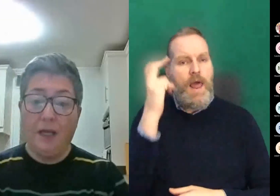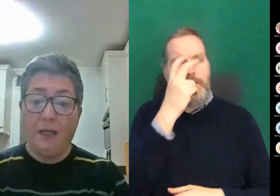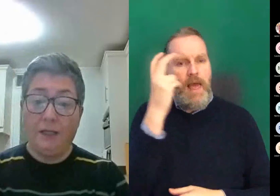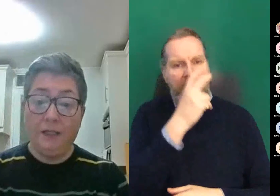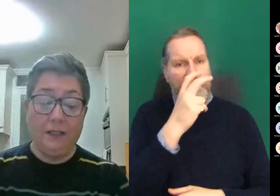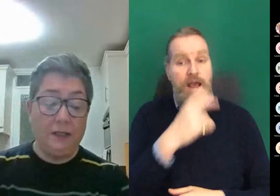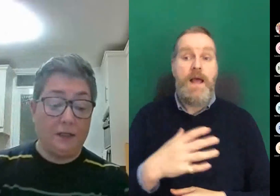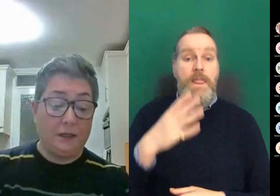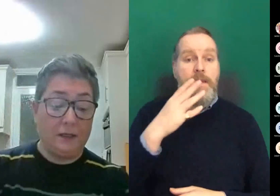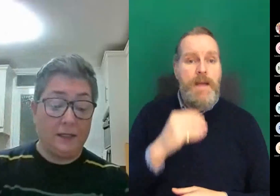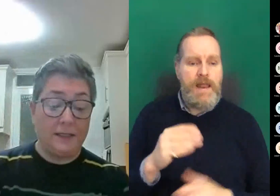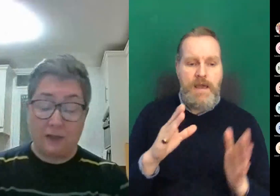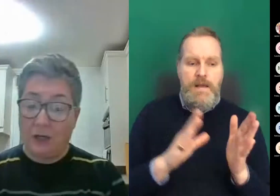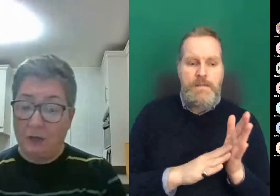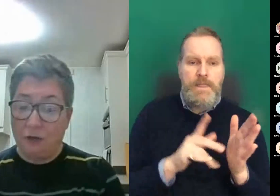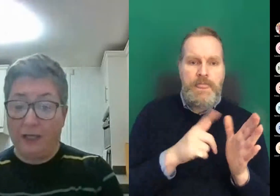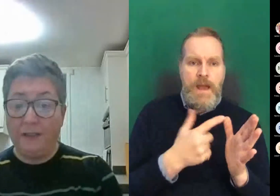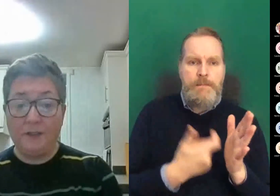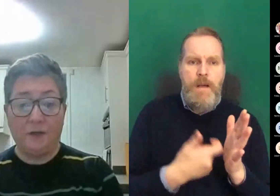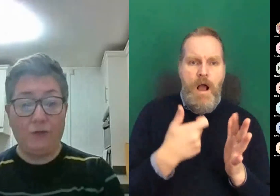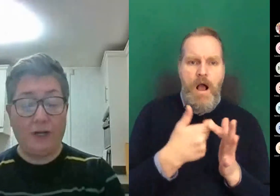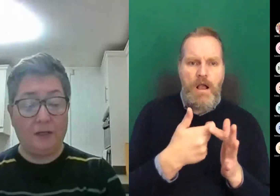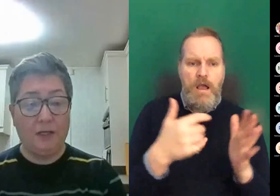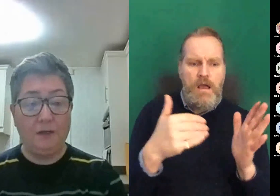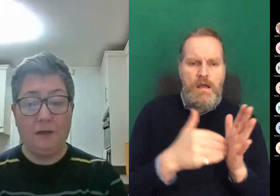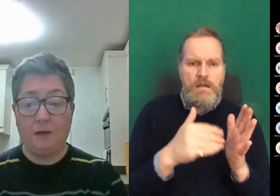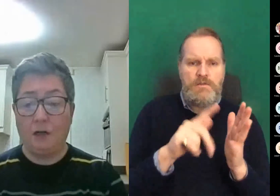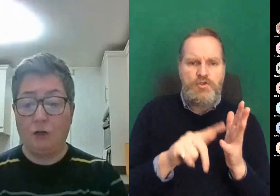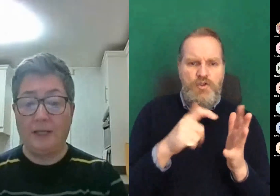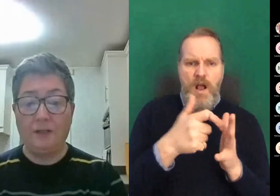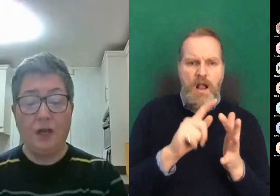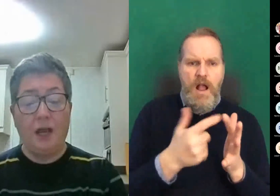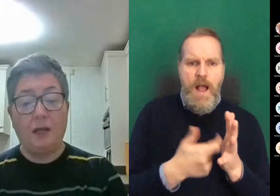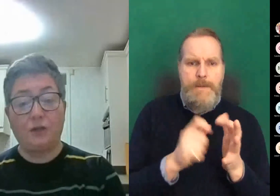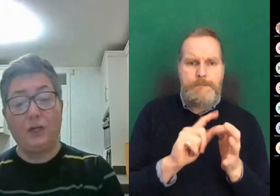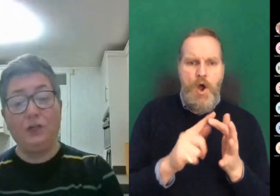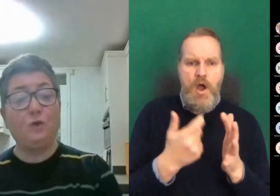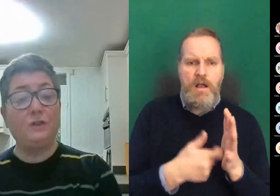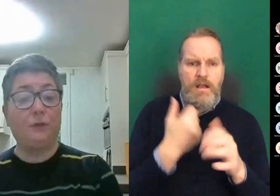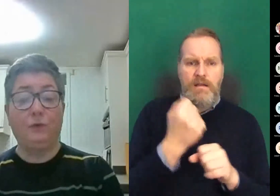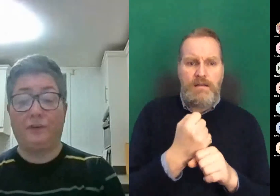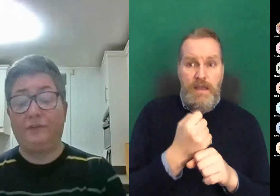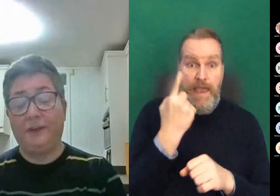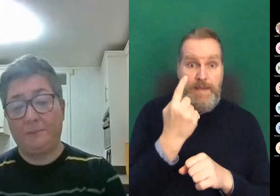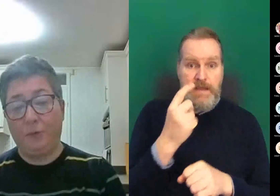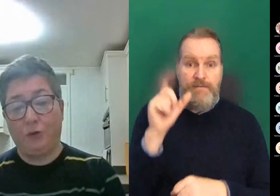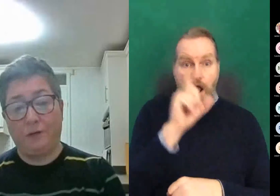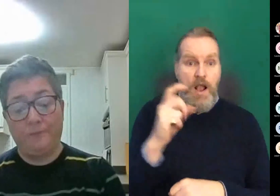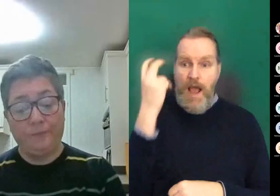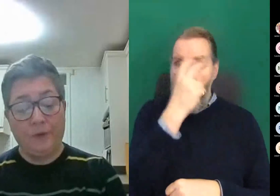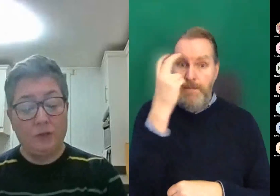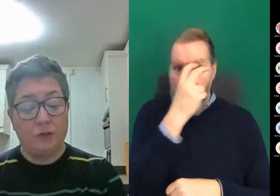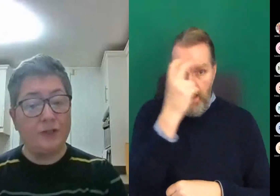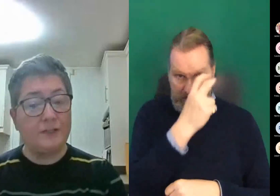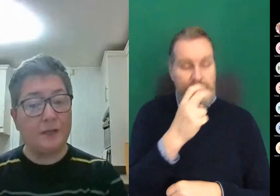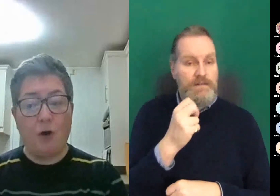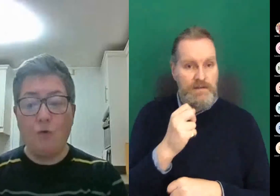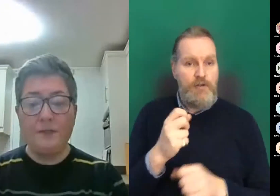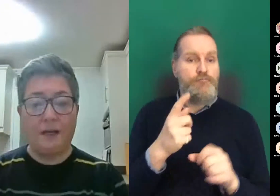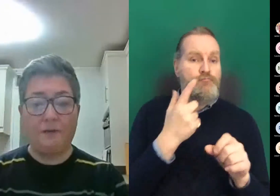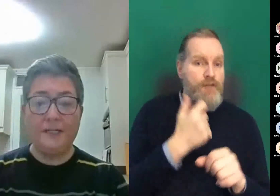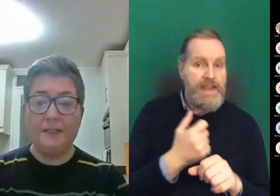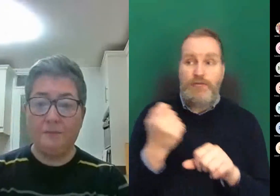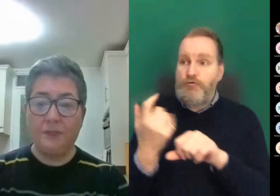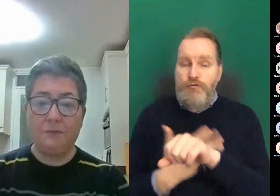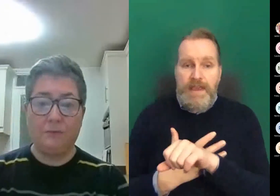owner, he is actually colourblind, red-green colourblind, so he chose blue for Facebook. So